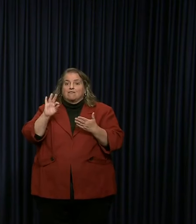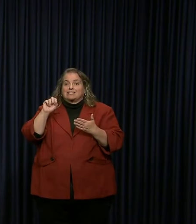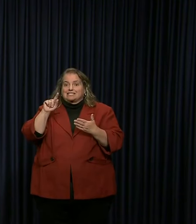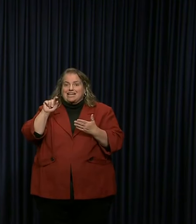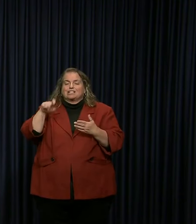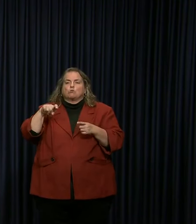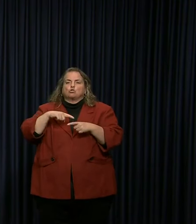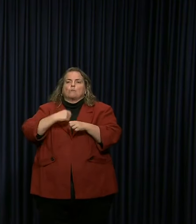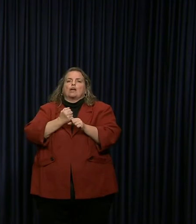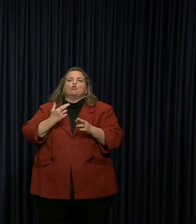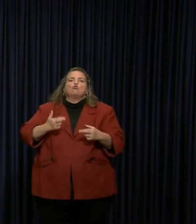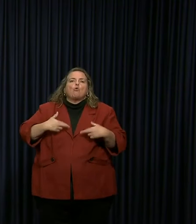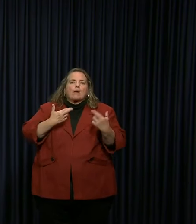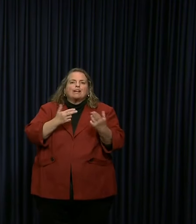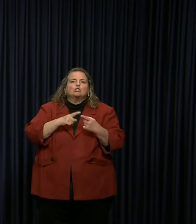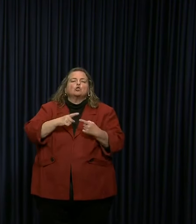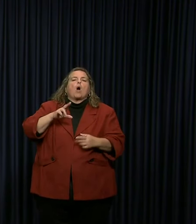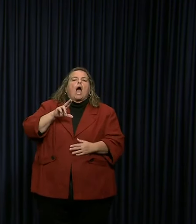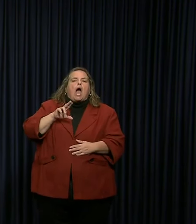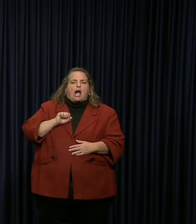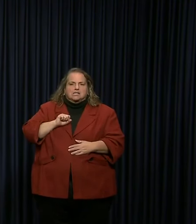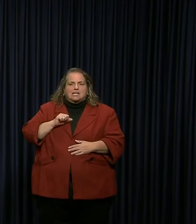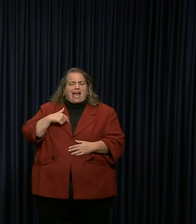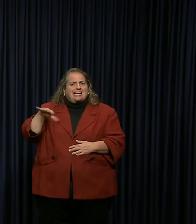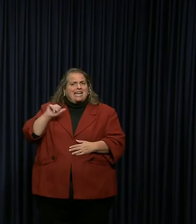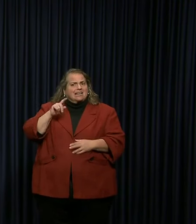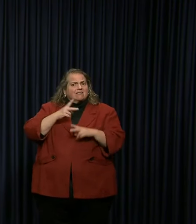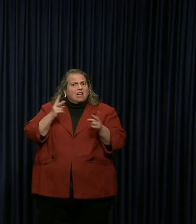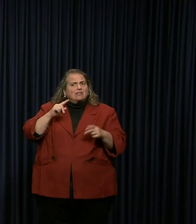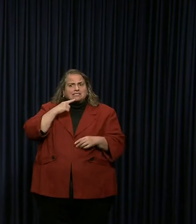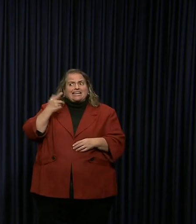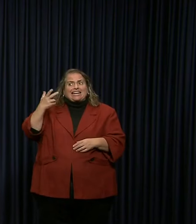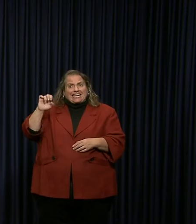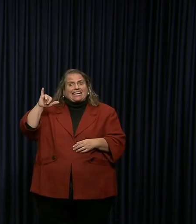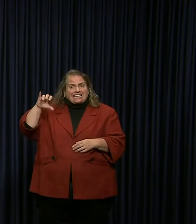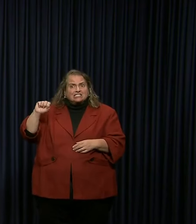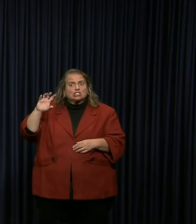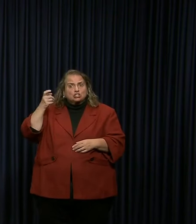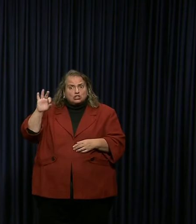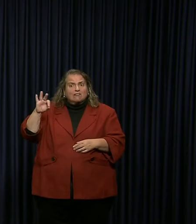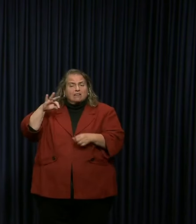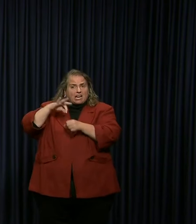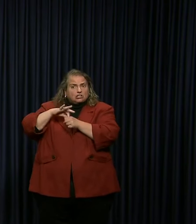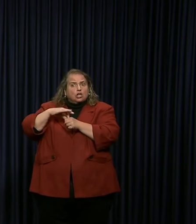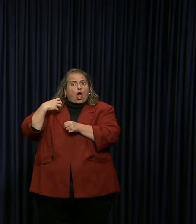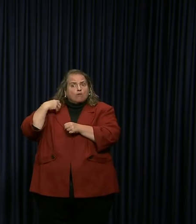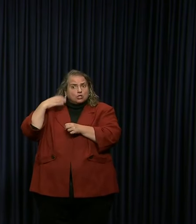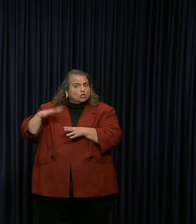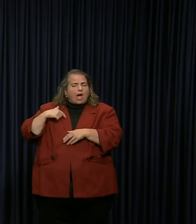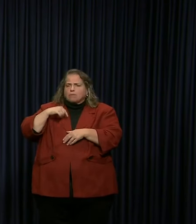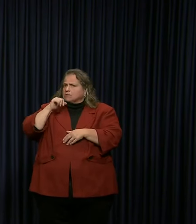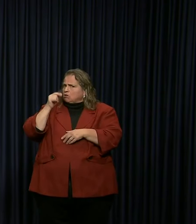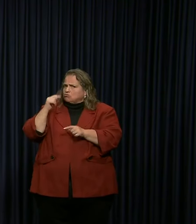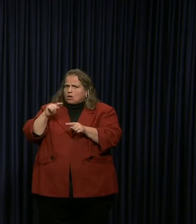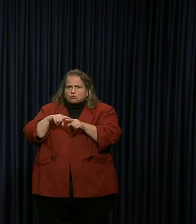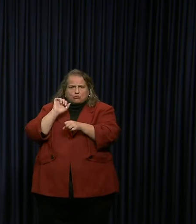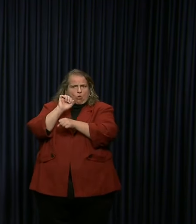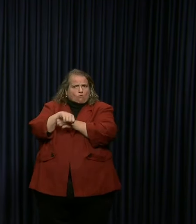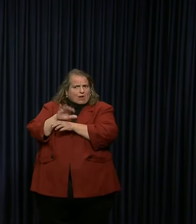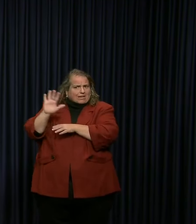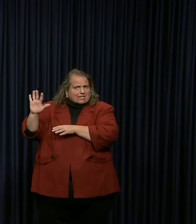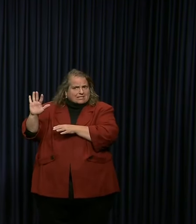make recommendations to us. I take those very seriously. He is the chief elections officer. I'm not trying to override that whatsoever. I respect